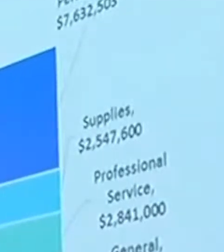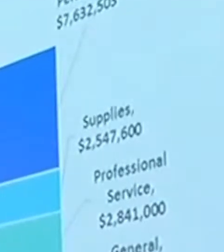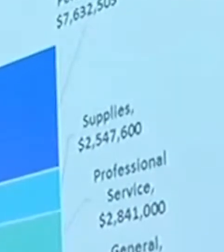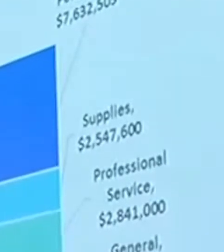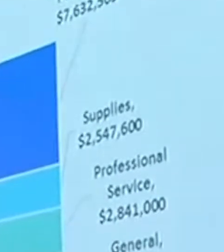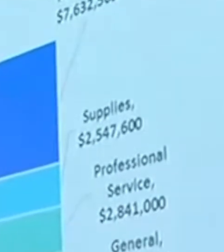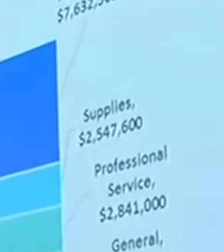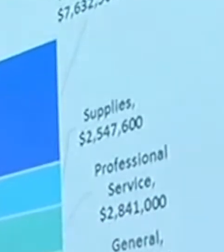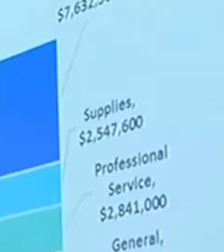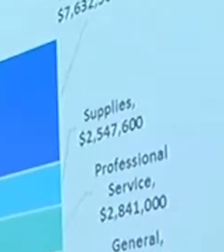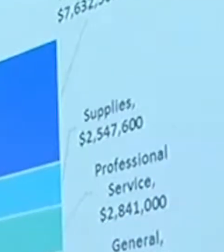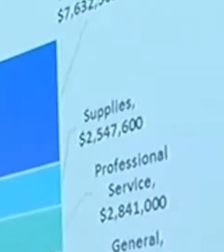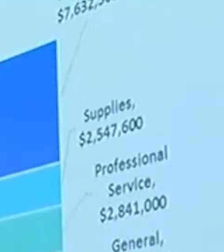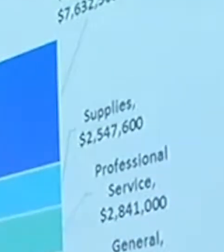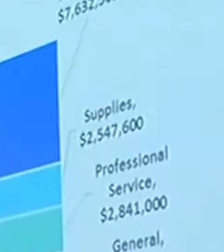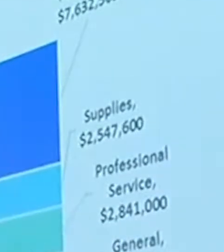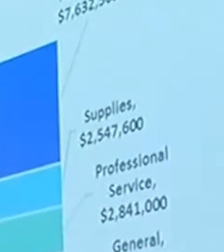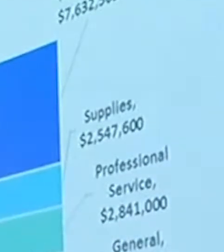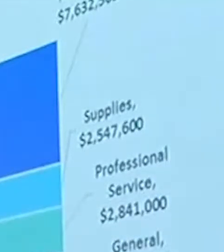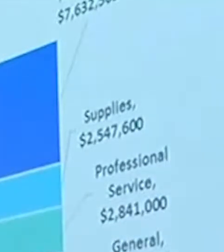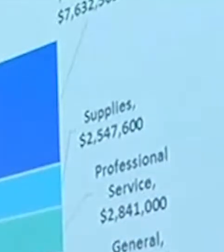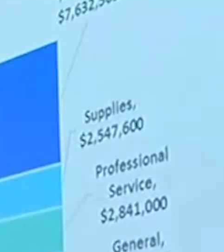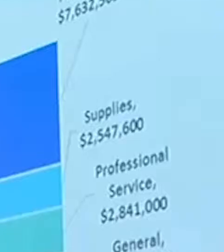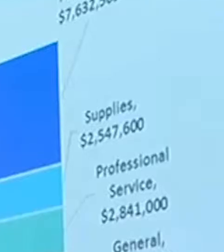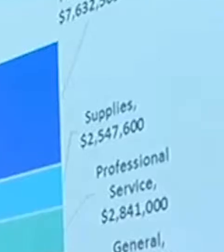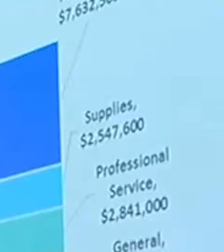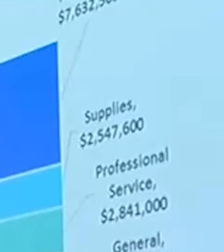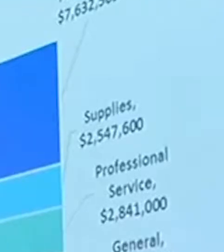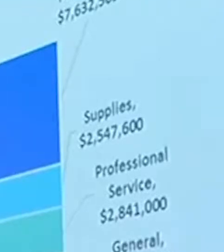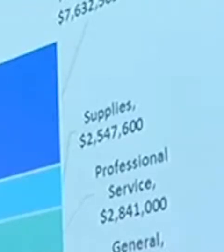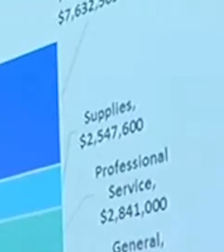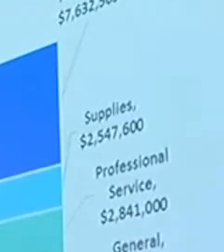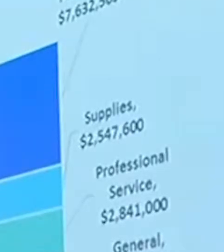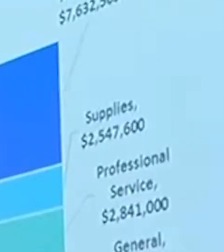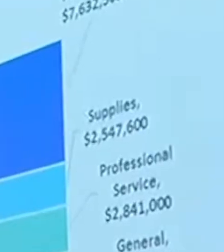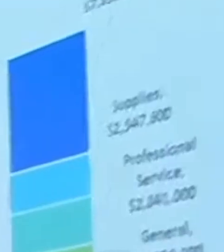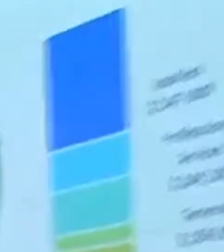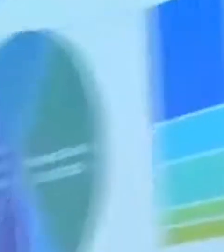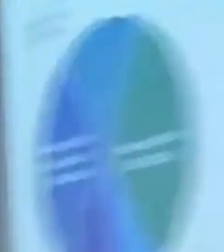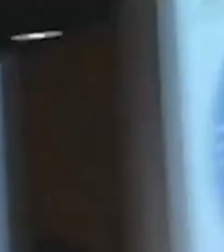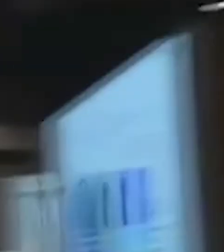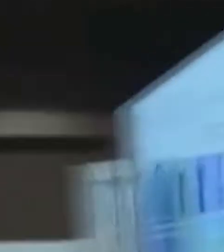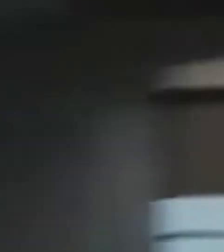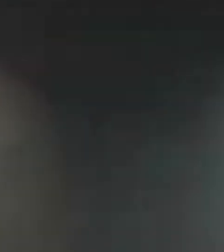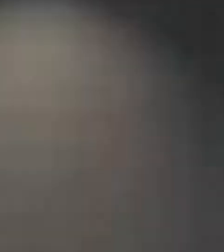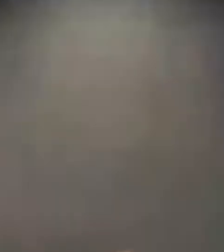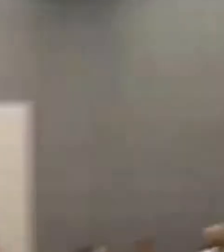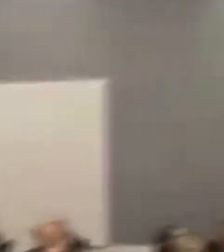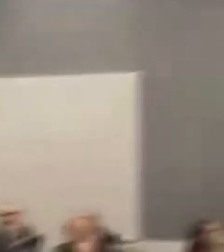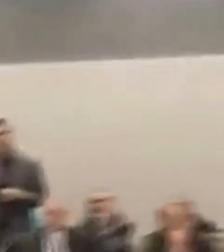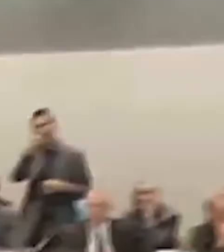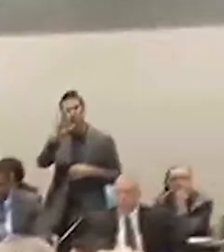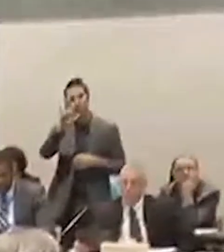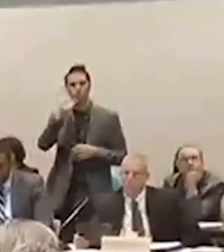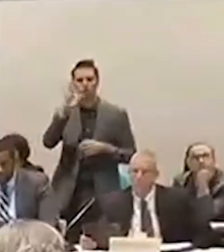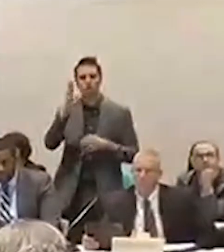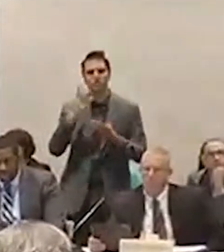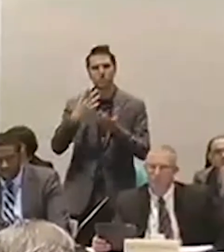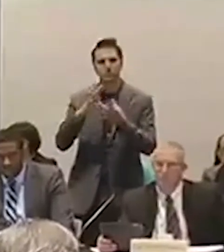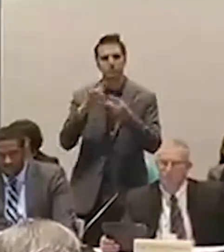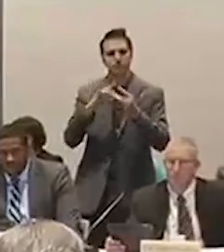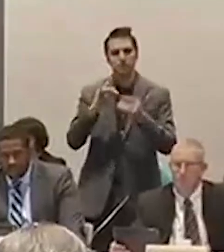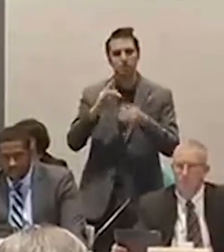example. But here you've got a profile that in some ways I think, and I want Eric to speak to this later, but it's a little atypical. We've got